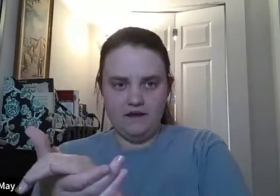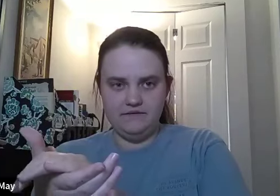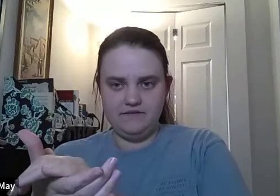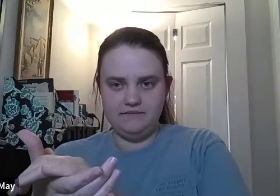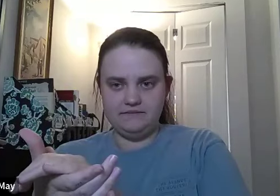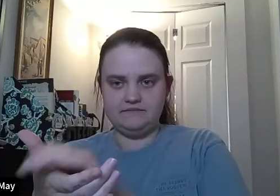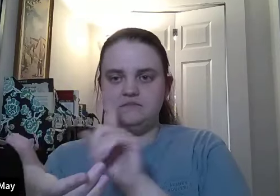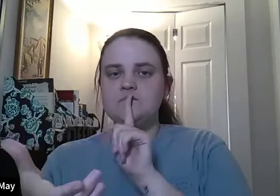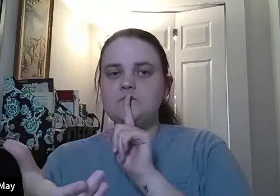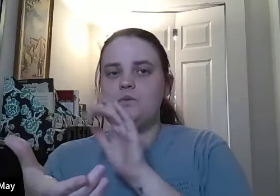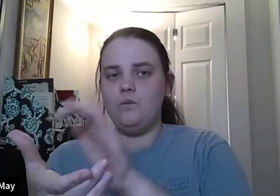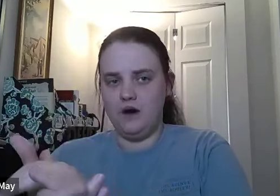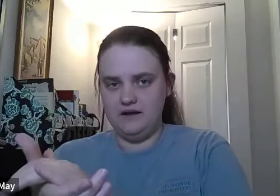Wife, wife.